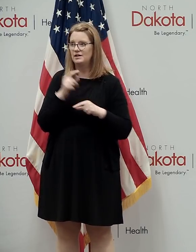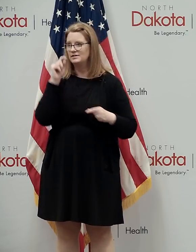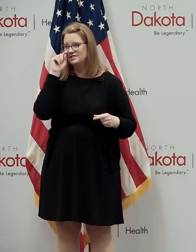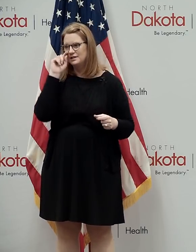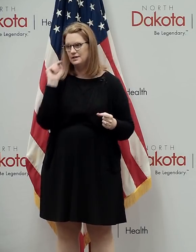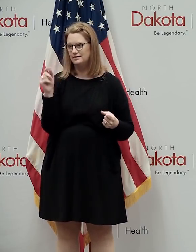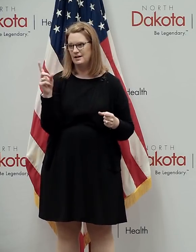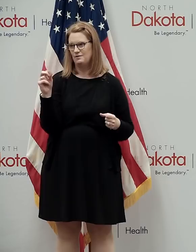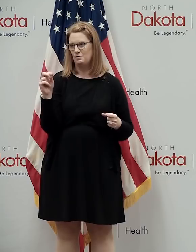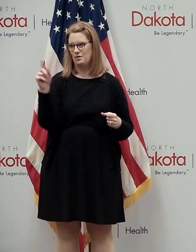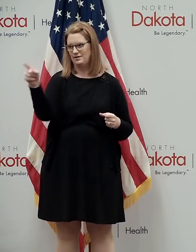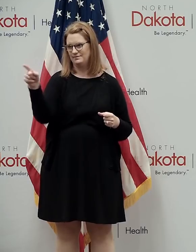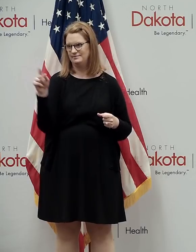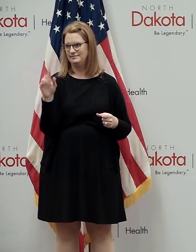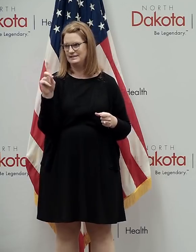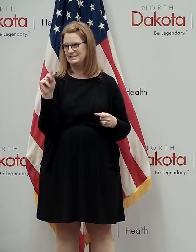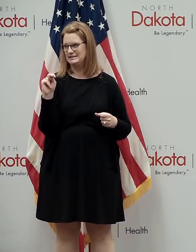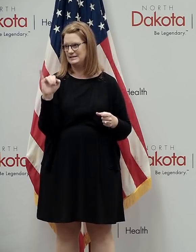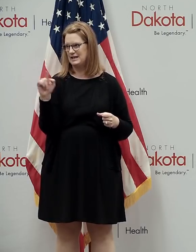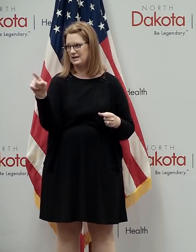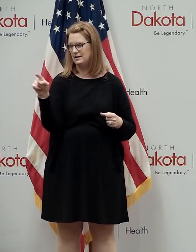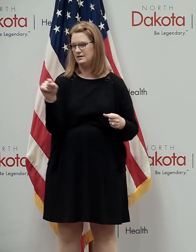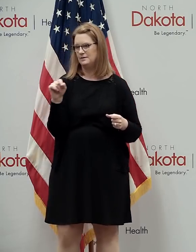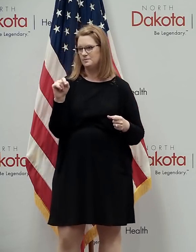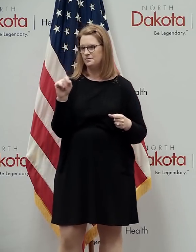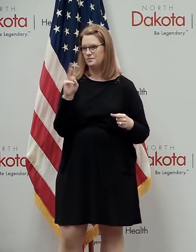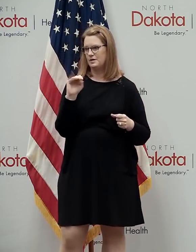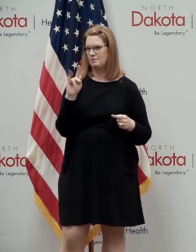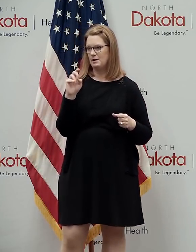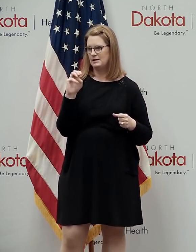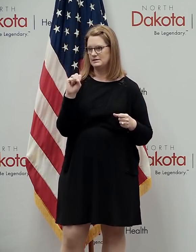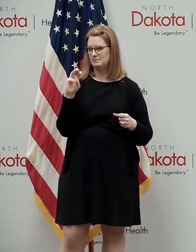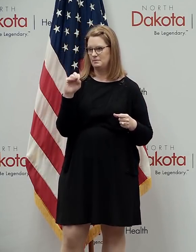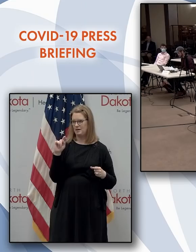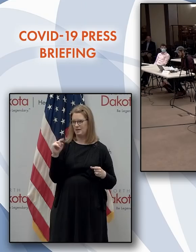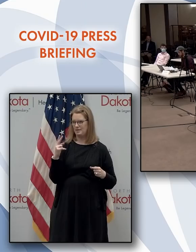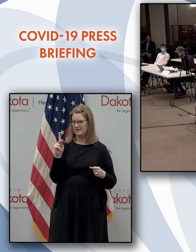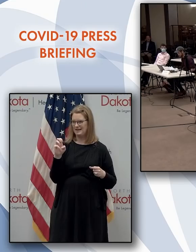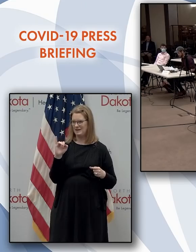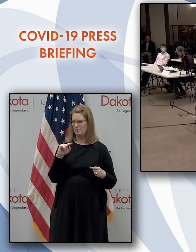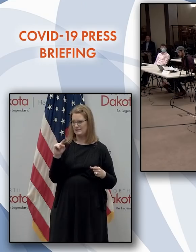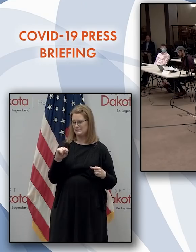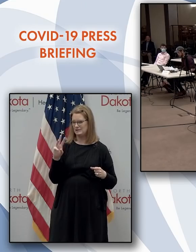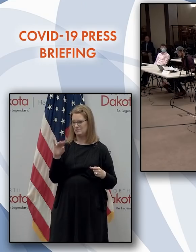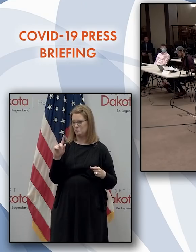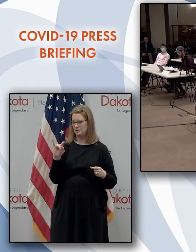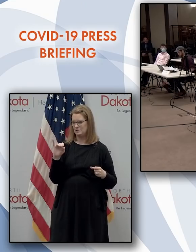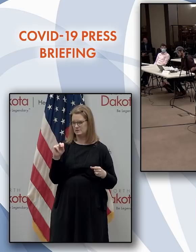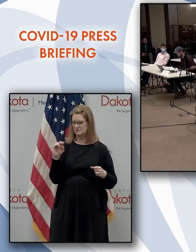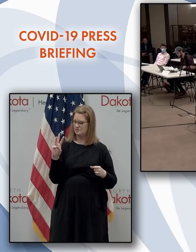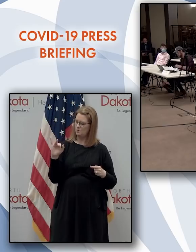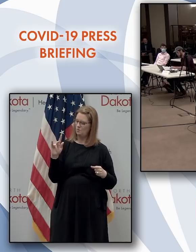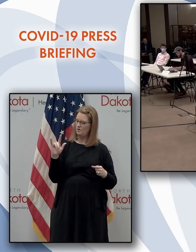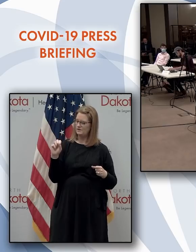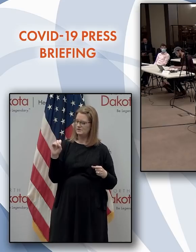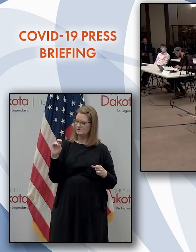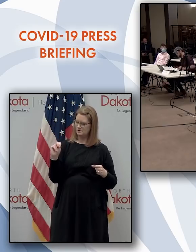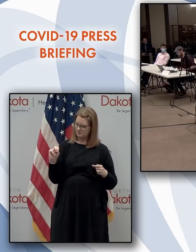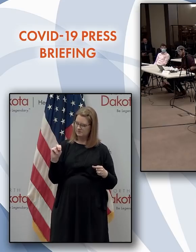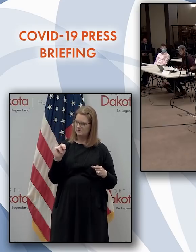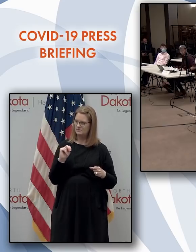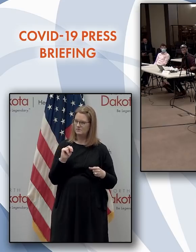I have one more if I can. Mike Smith, 660 KUYZ in Williston. Are there